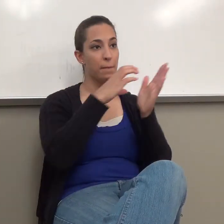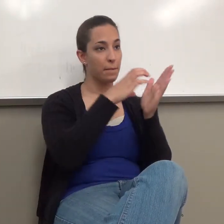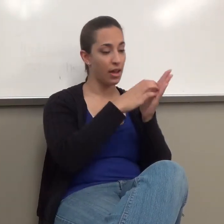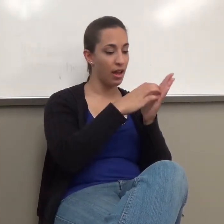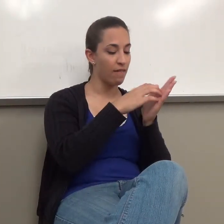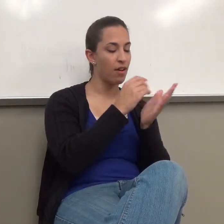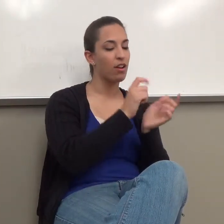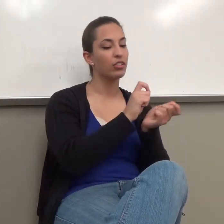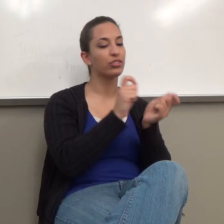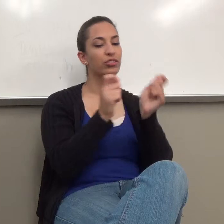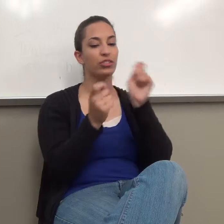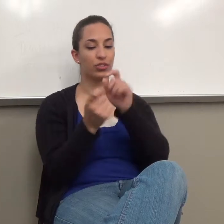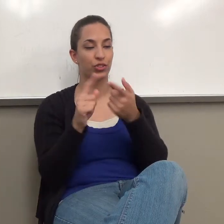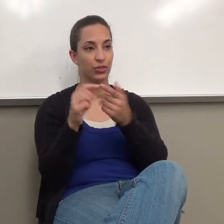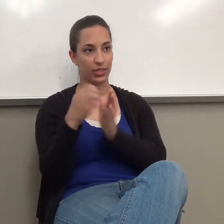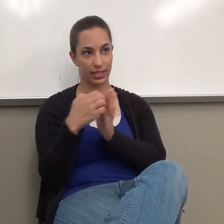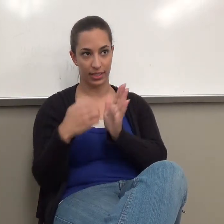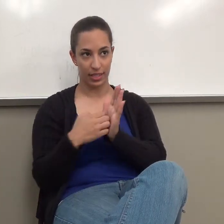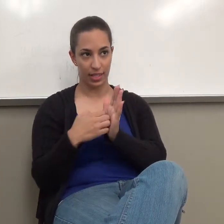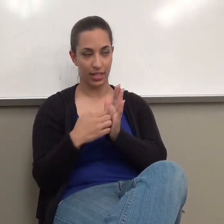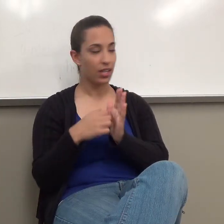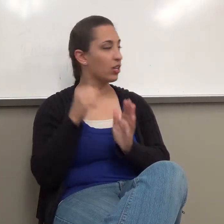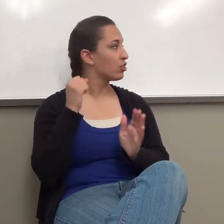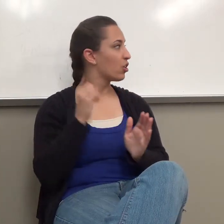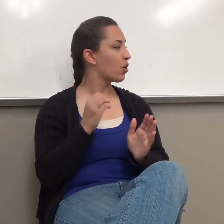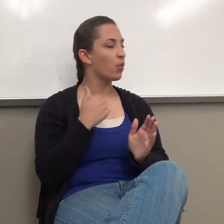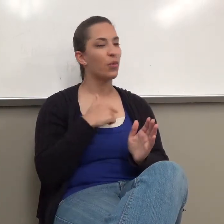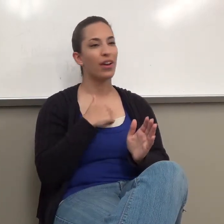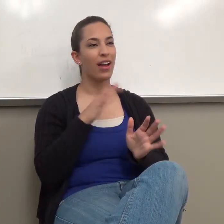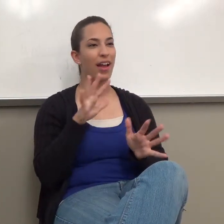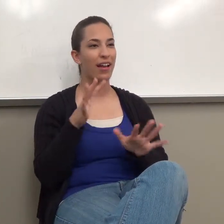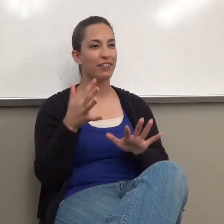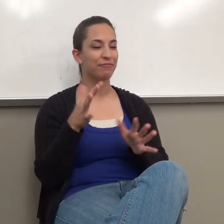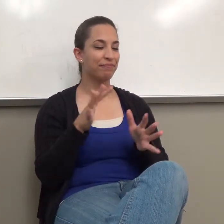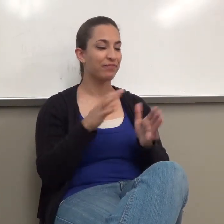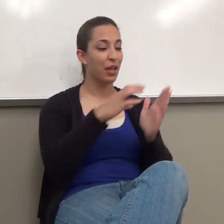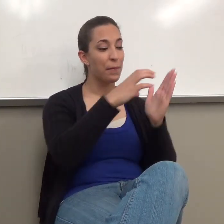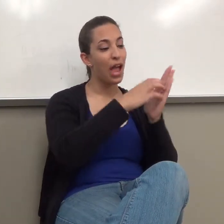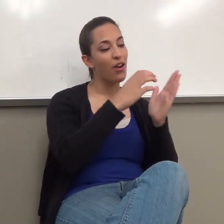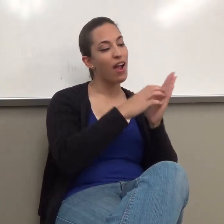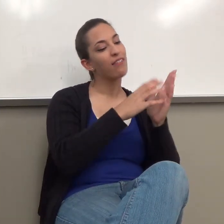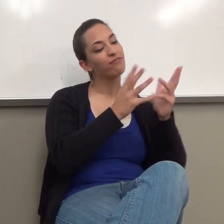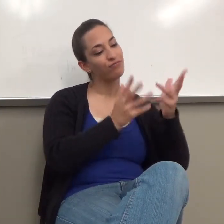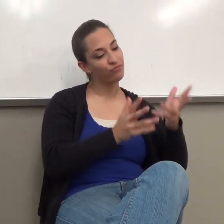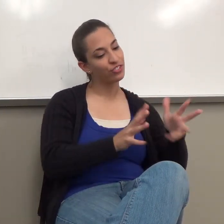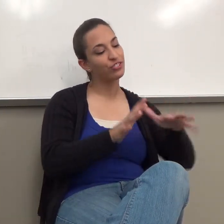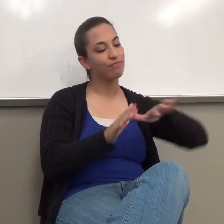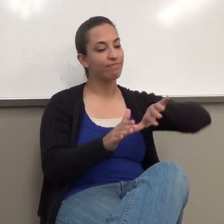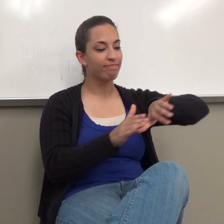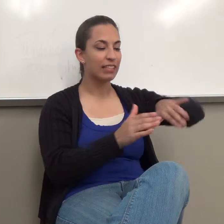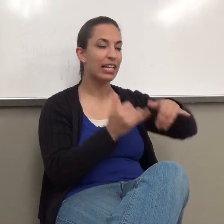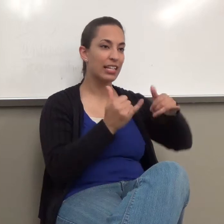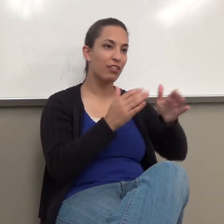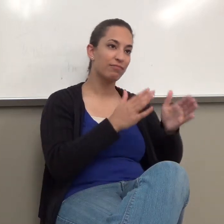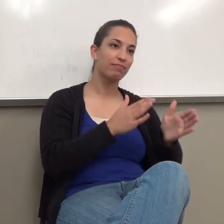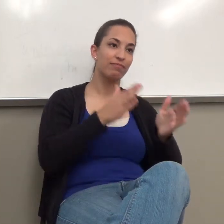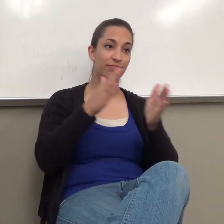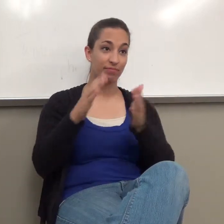So we're kind of leaving the paragraphs behind. But this one, the one